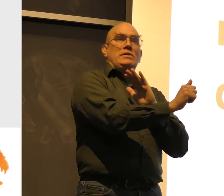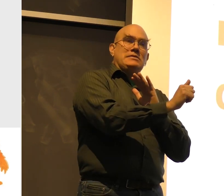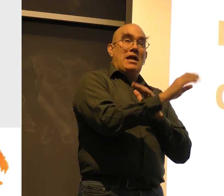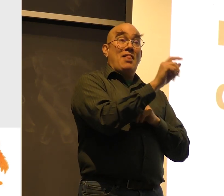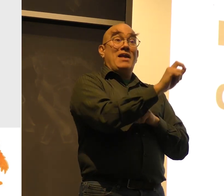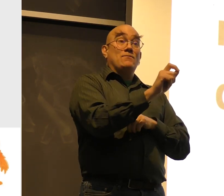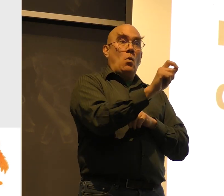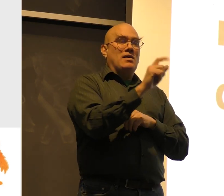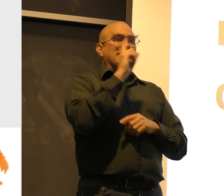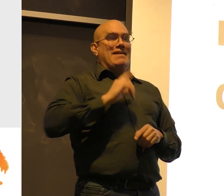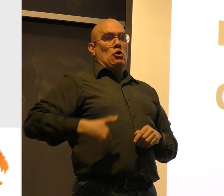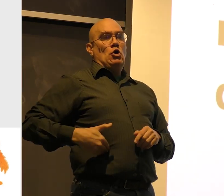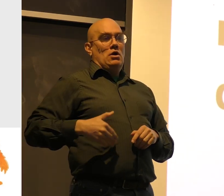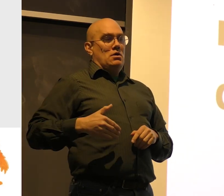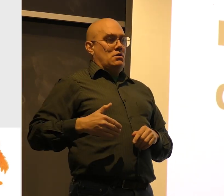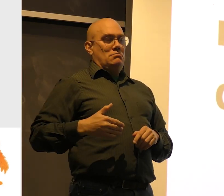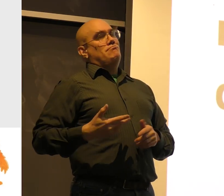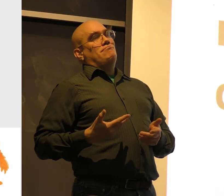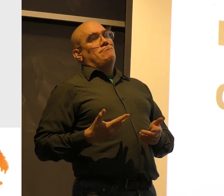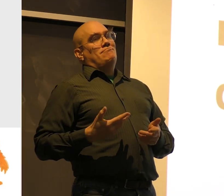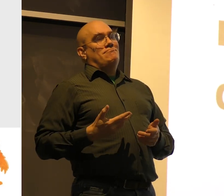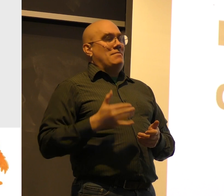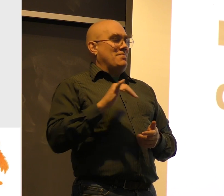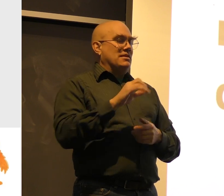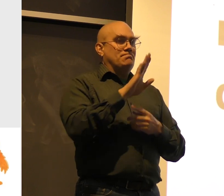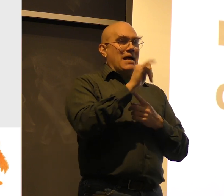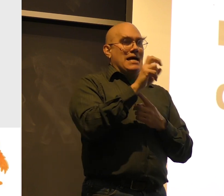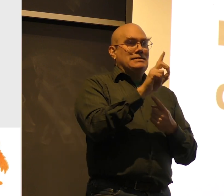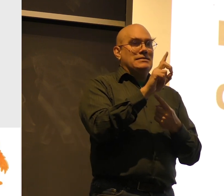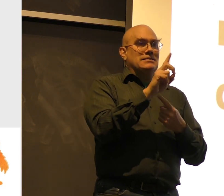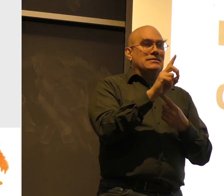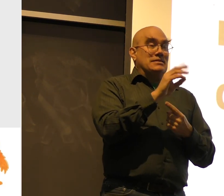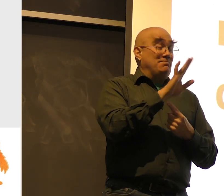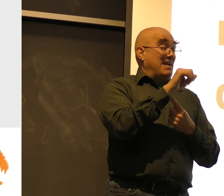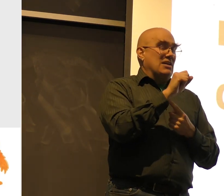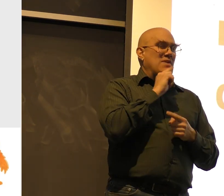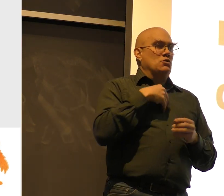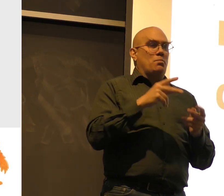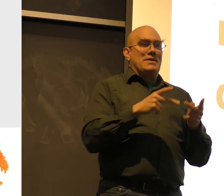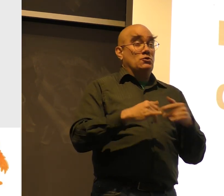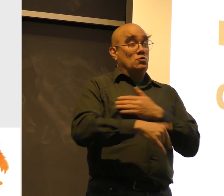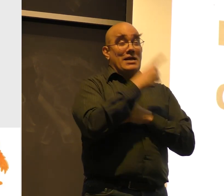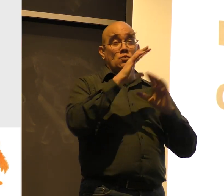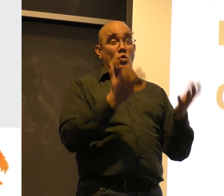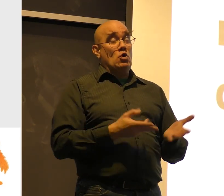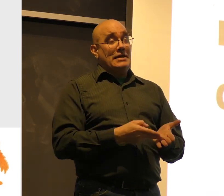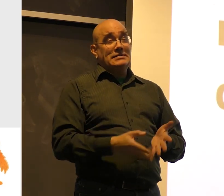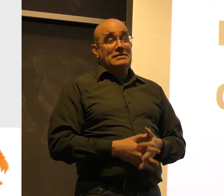to this level of fluency, and therefore, deafhood. That's biased. And that bias has no place in today's